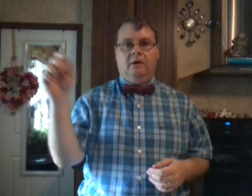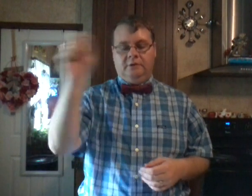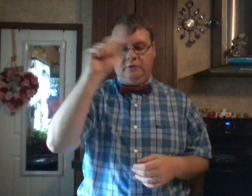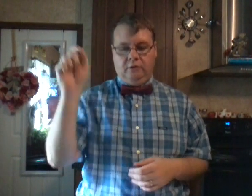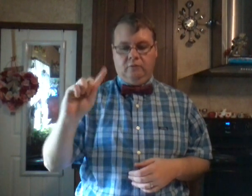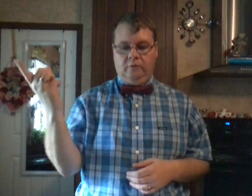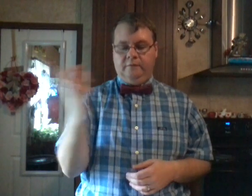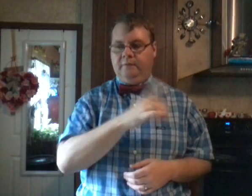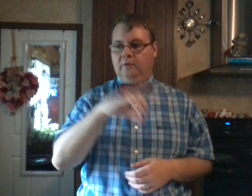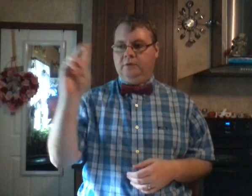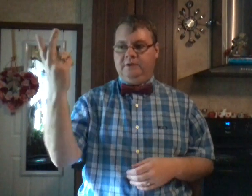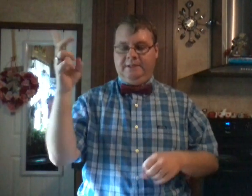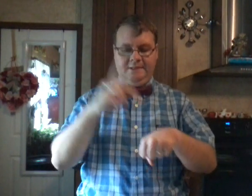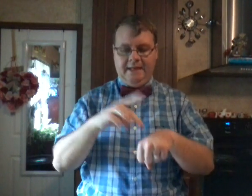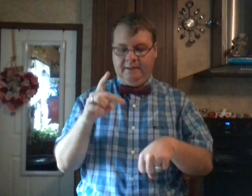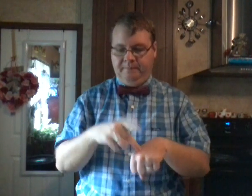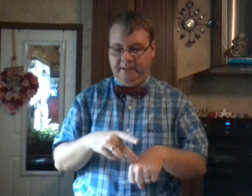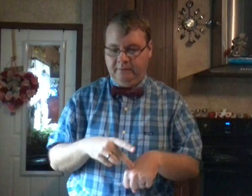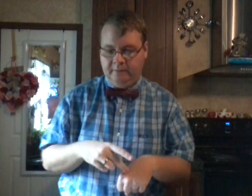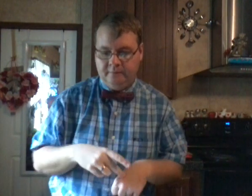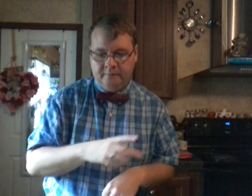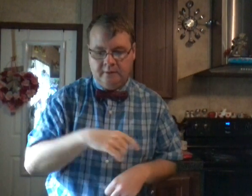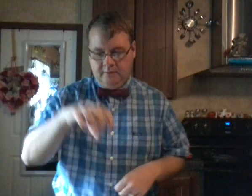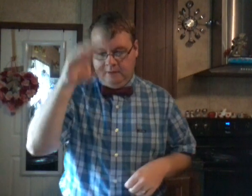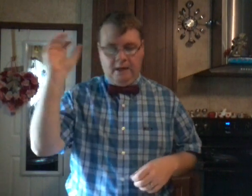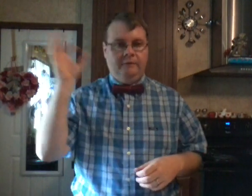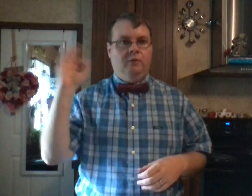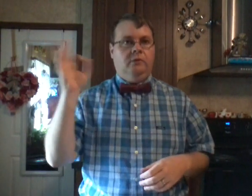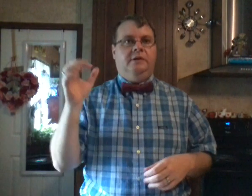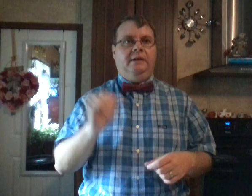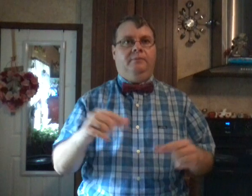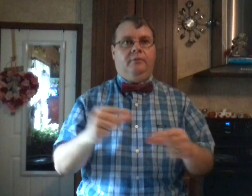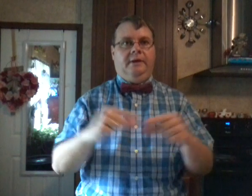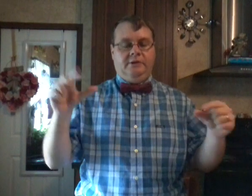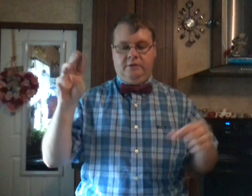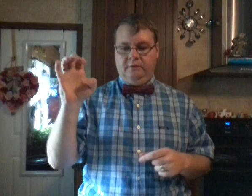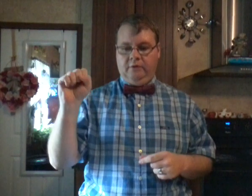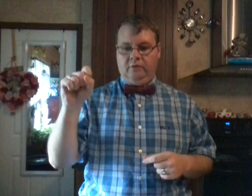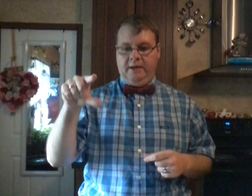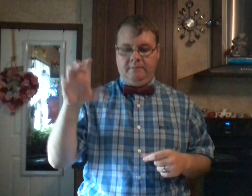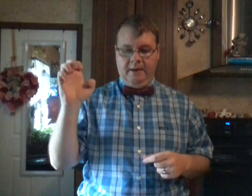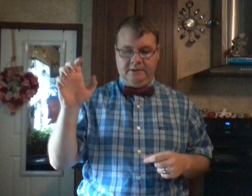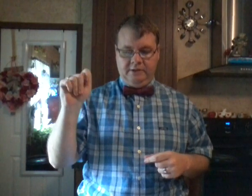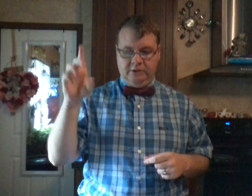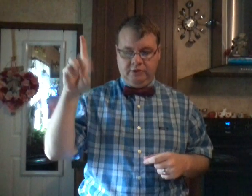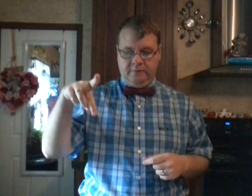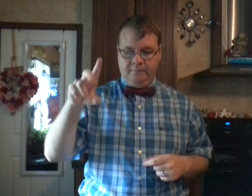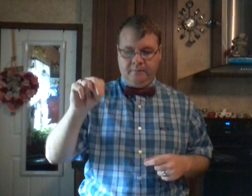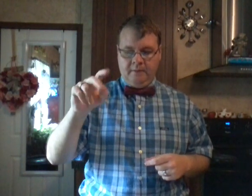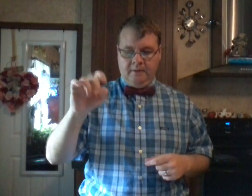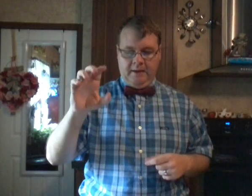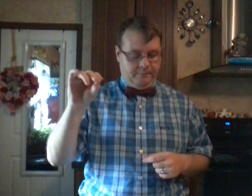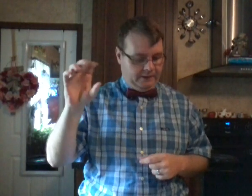also wrote first and second Peter, and of course, he preached the great message at